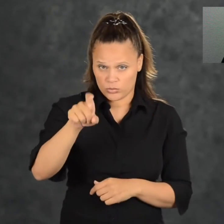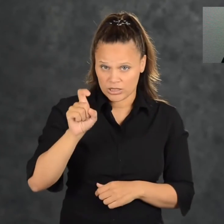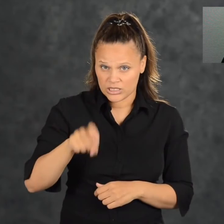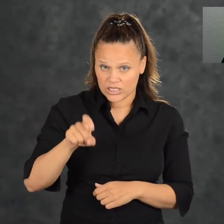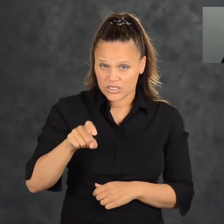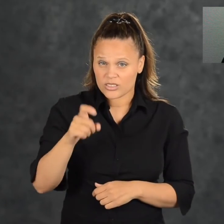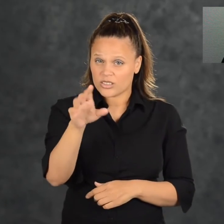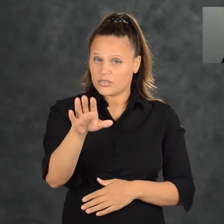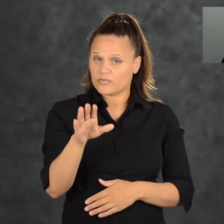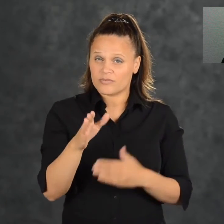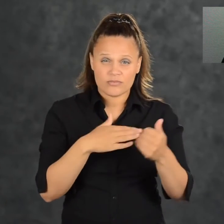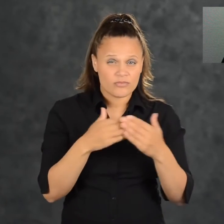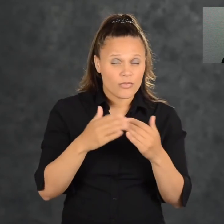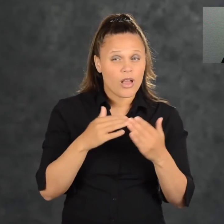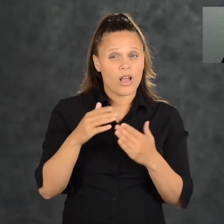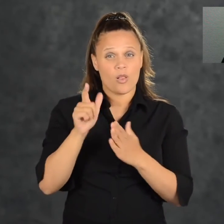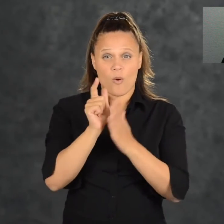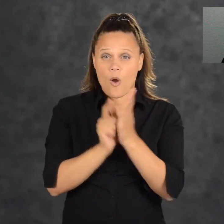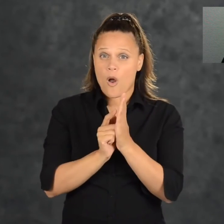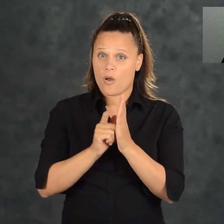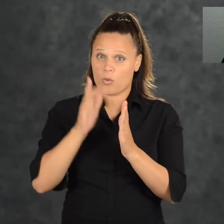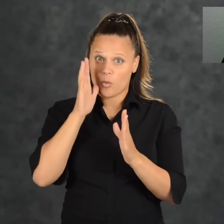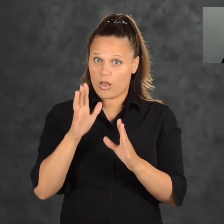We will provide an interpreter in any language that you need.